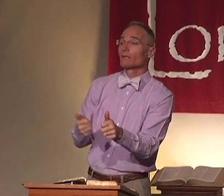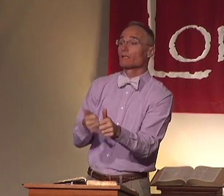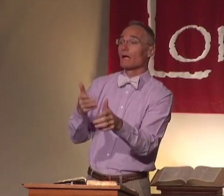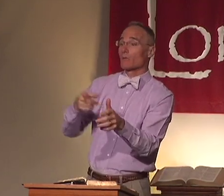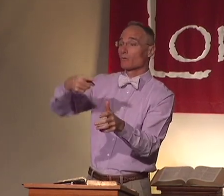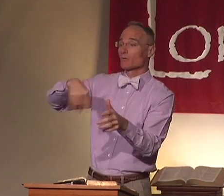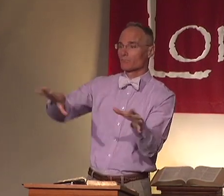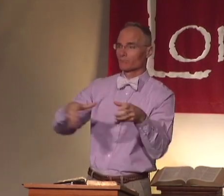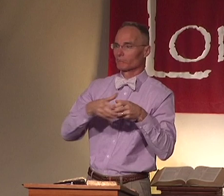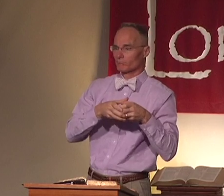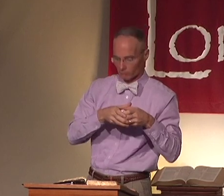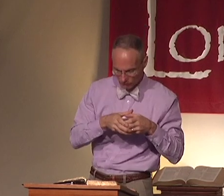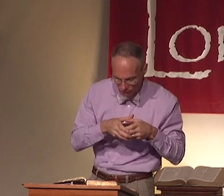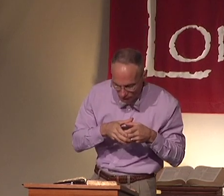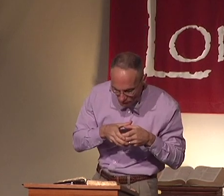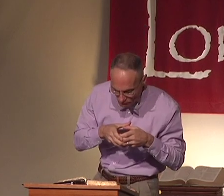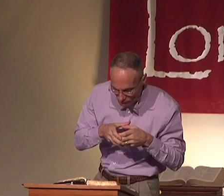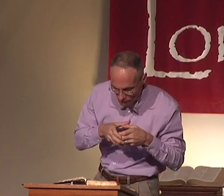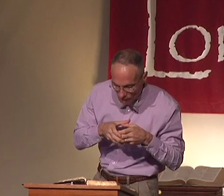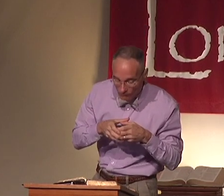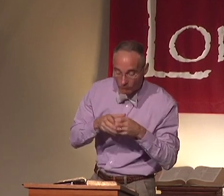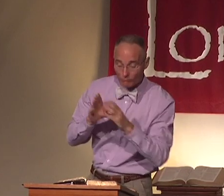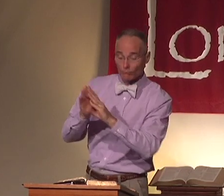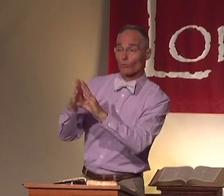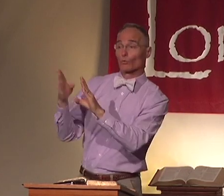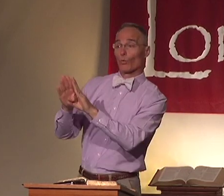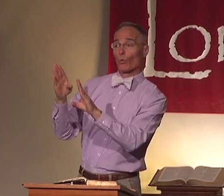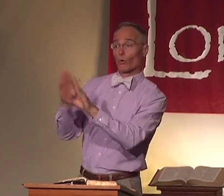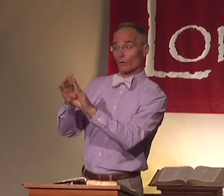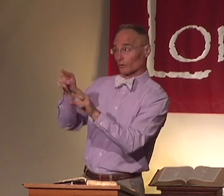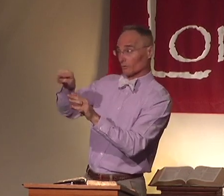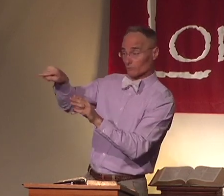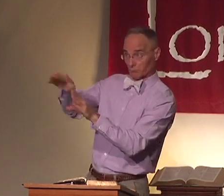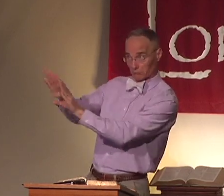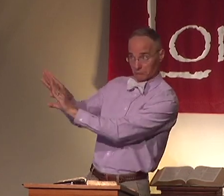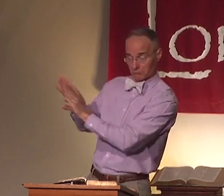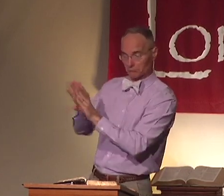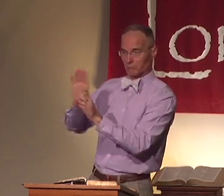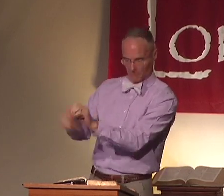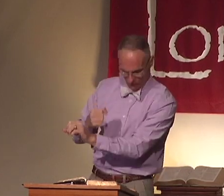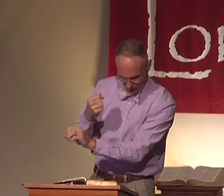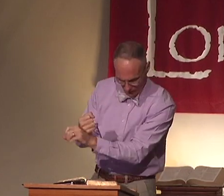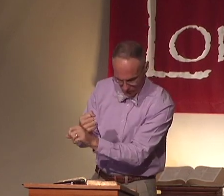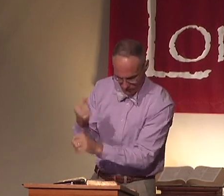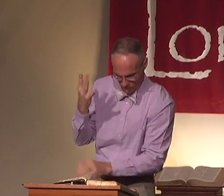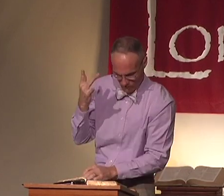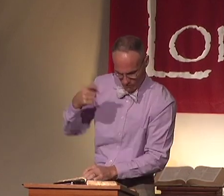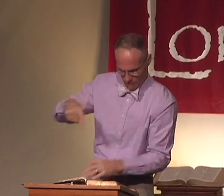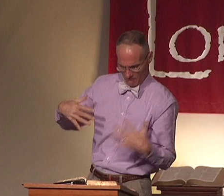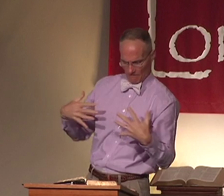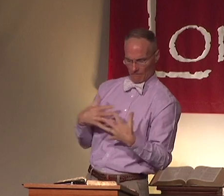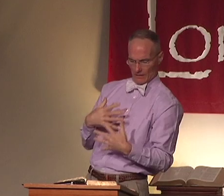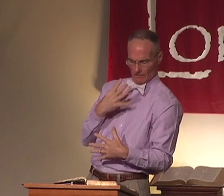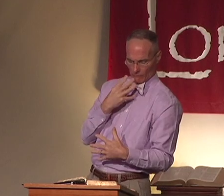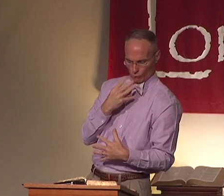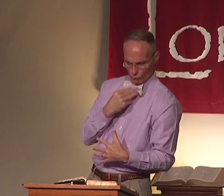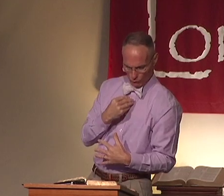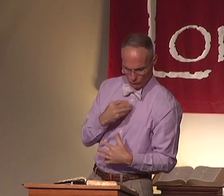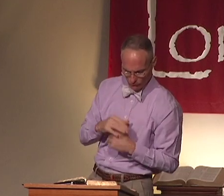evening, the disciples were meeting behind locked doors because they were afraid